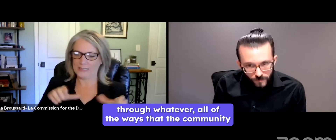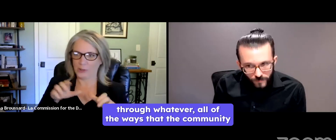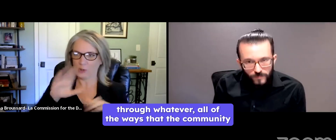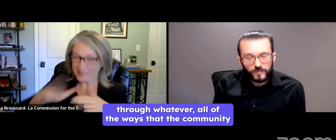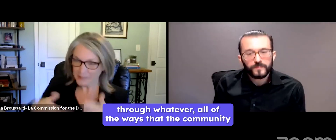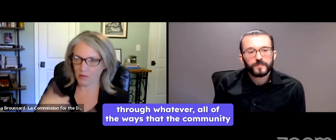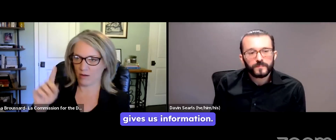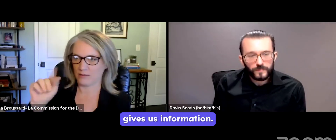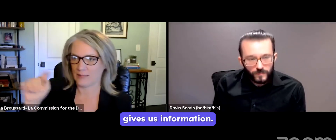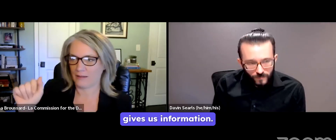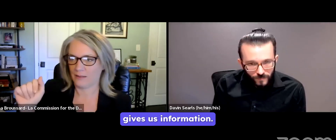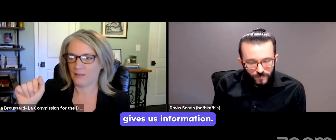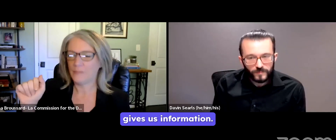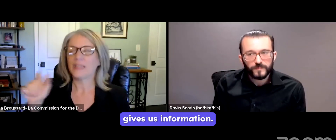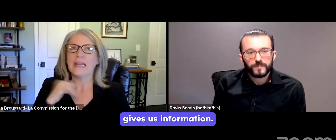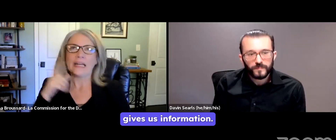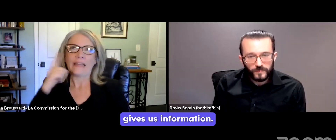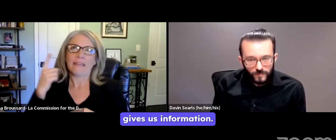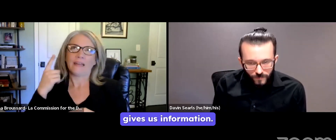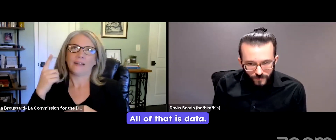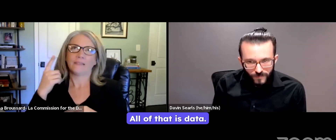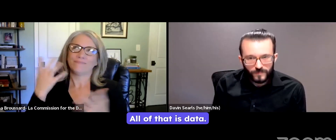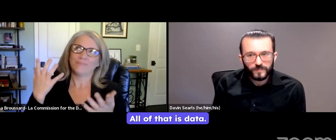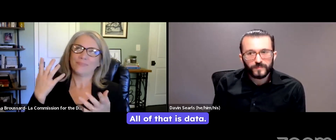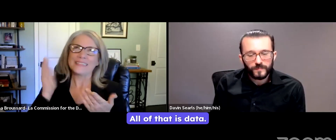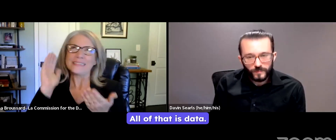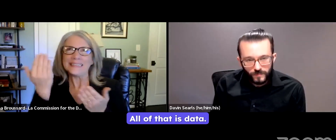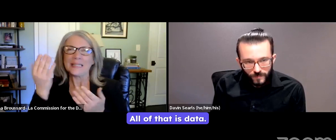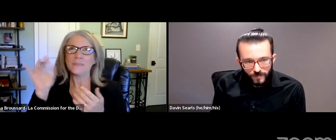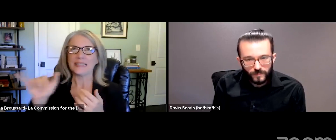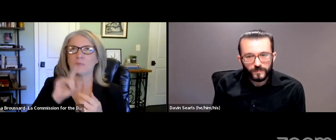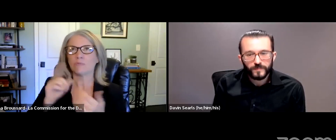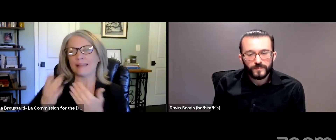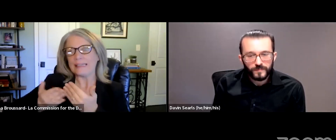community gives us information. All of that is data.